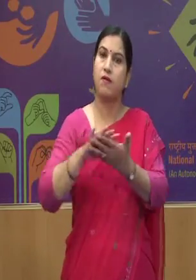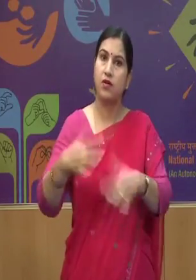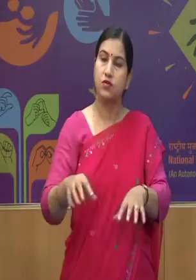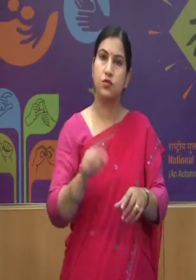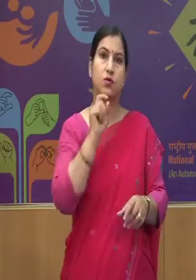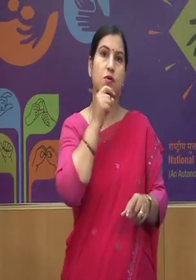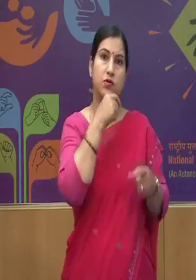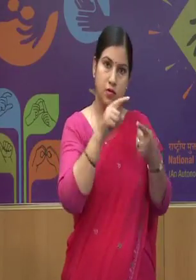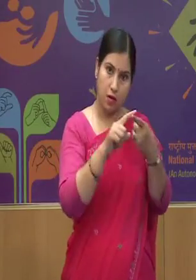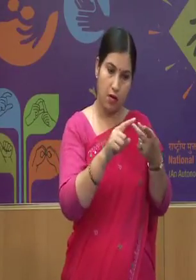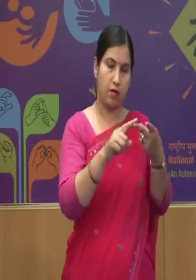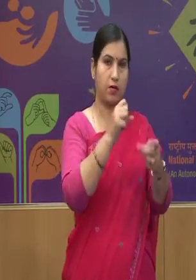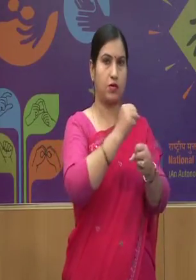Germany, and Austria.